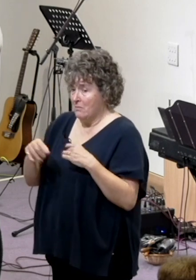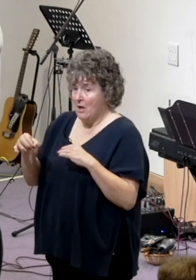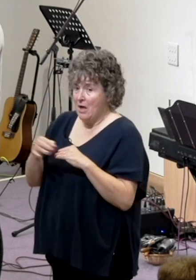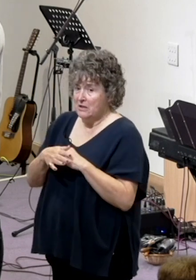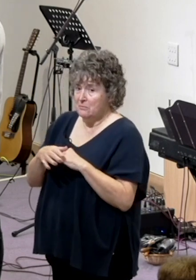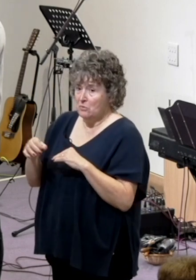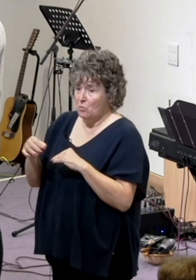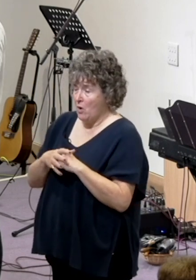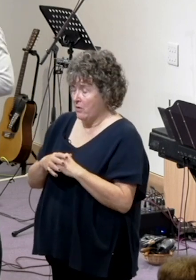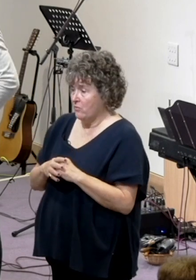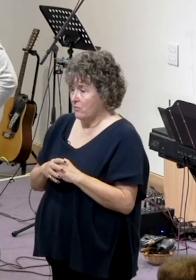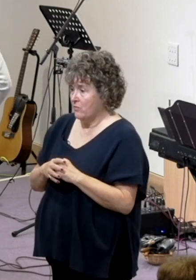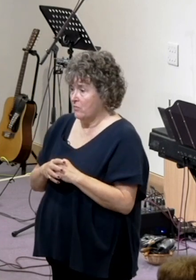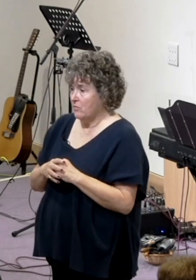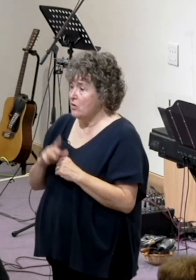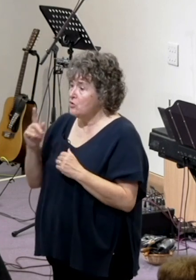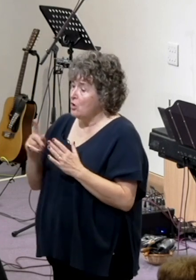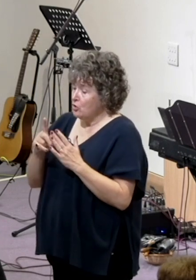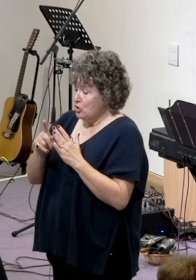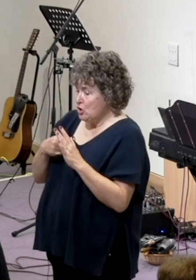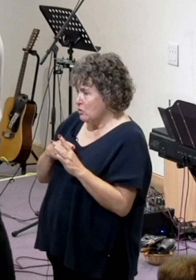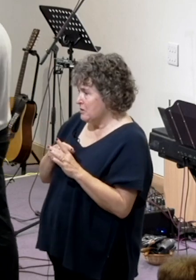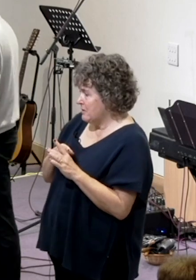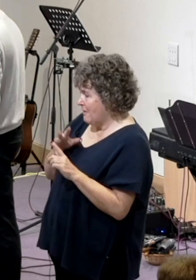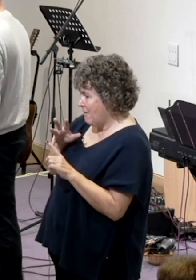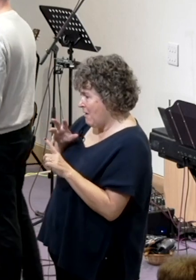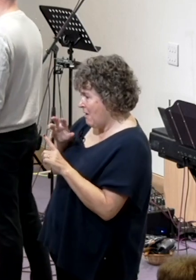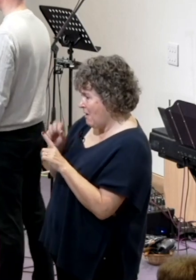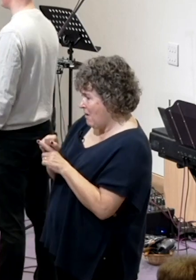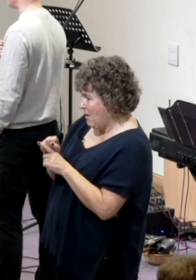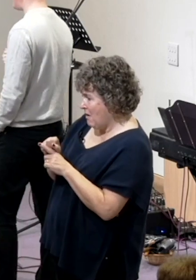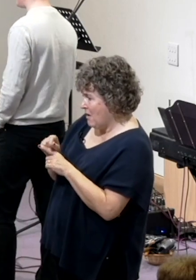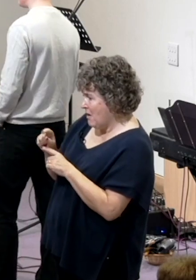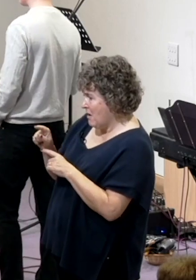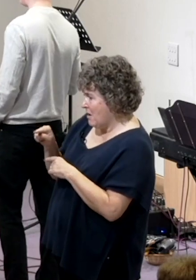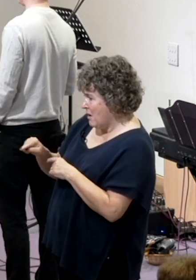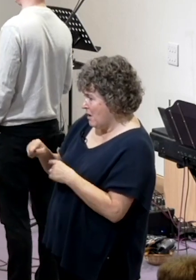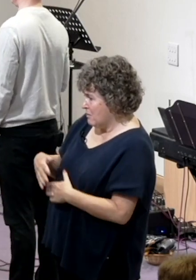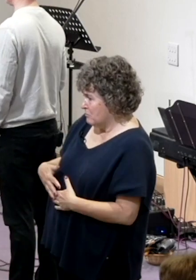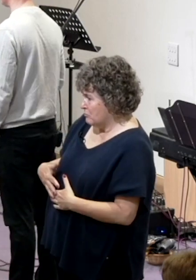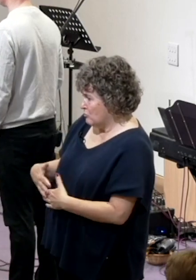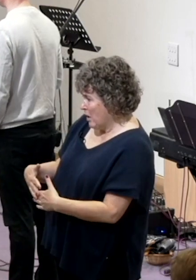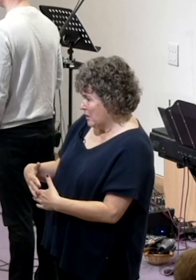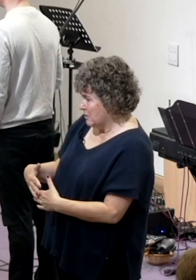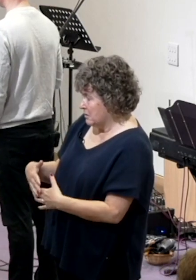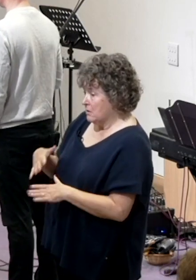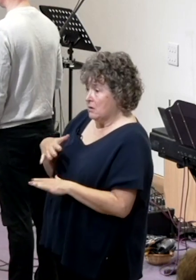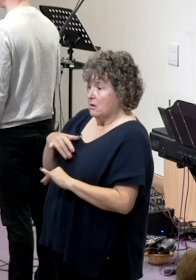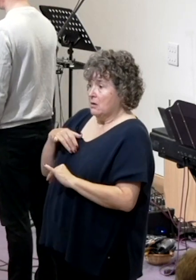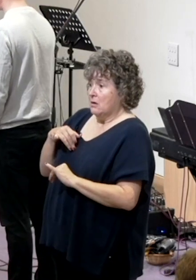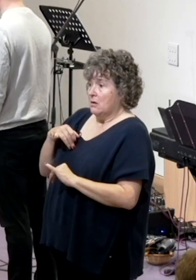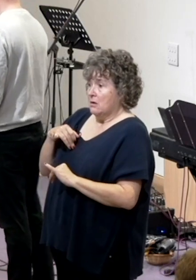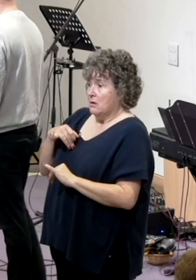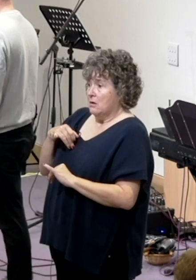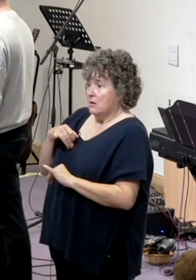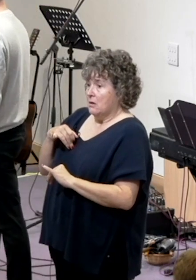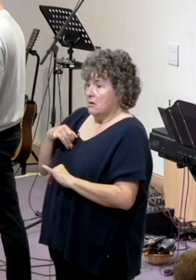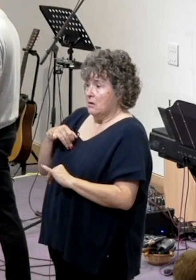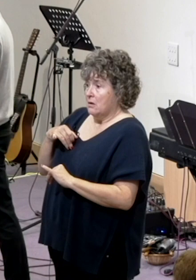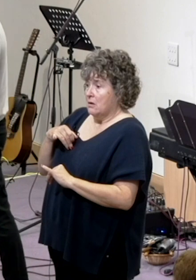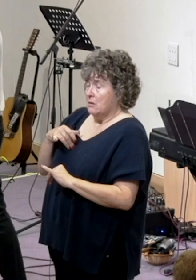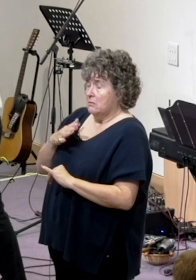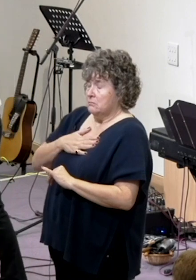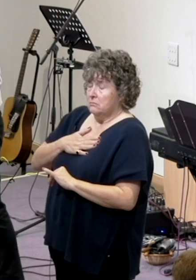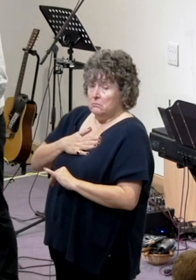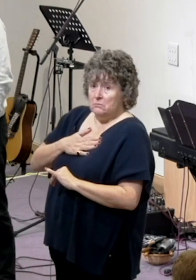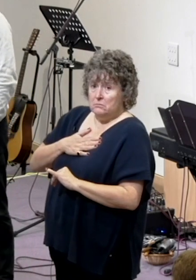fully married. So when Joseph discovers that Mary's pregnant, for him,